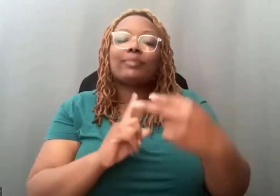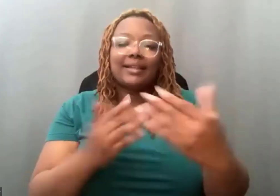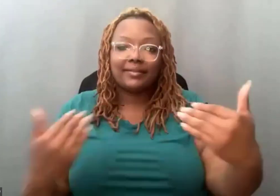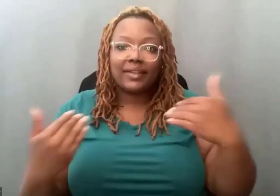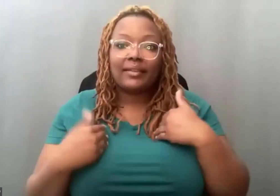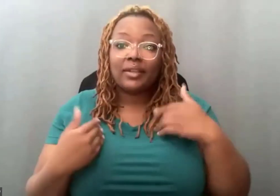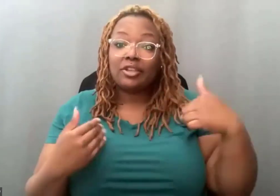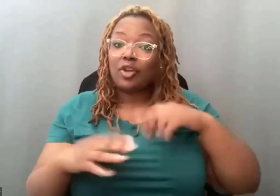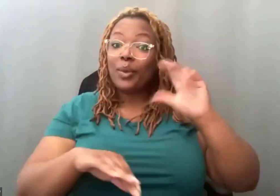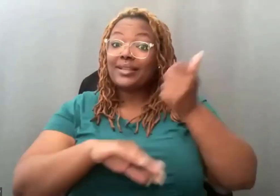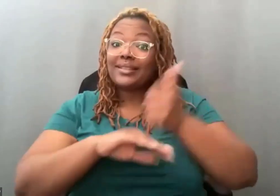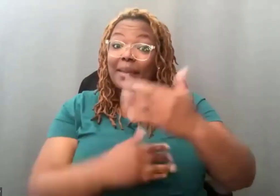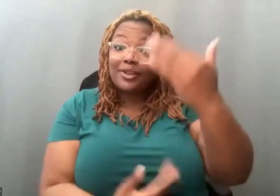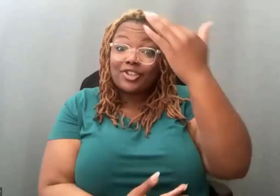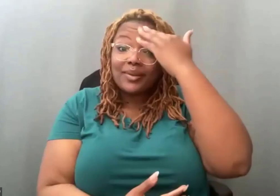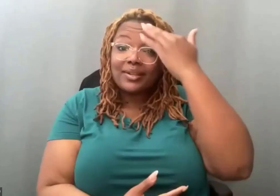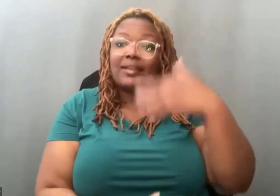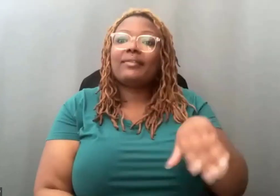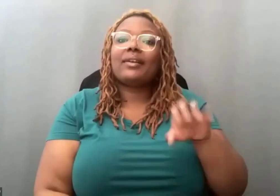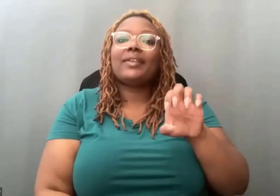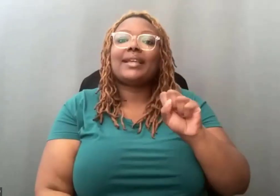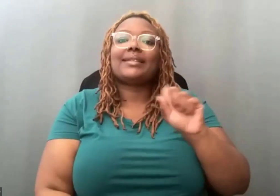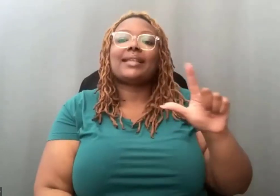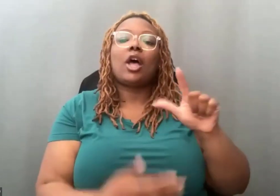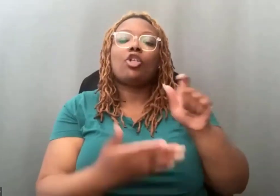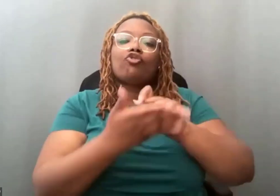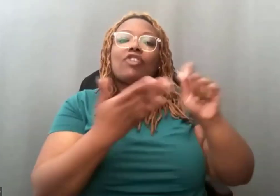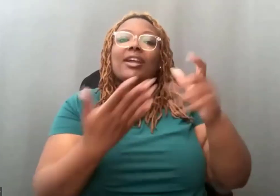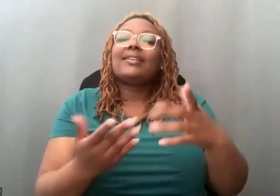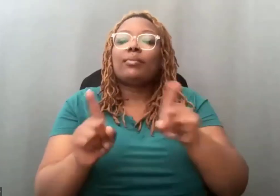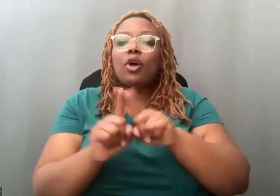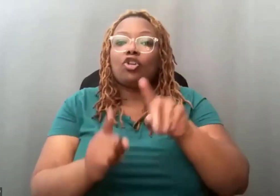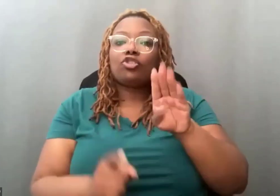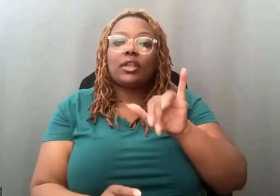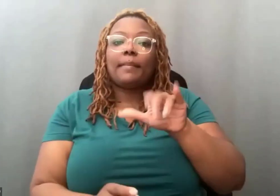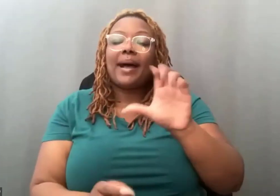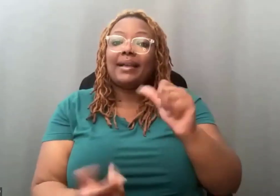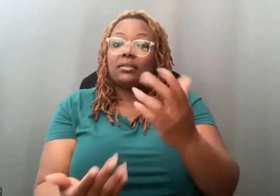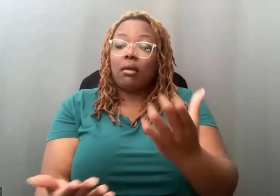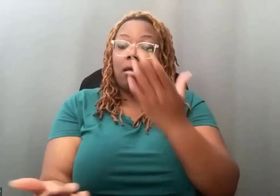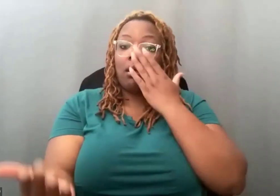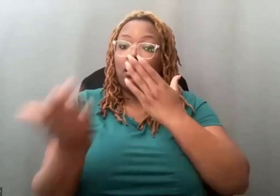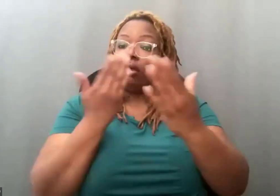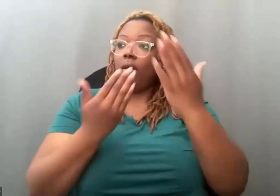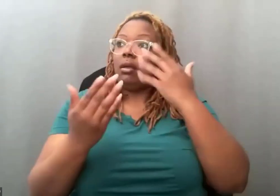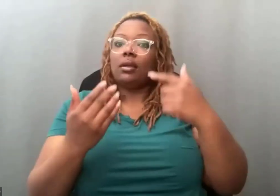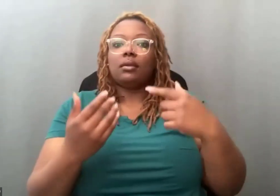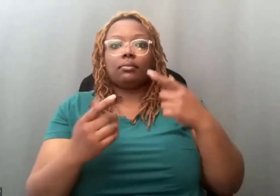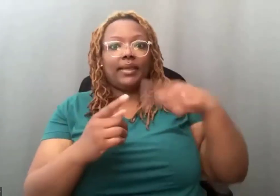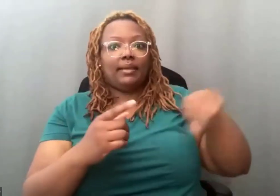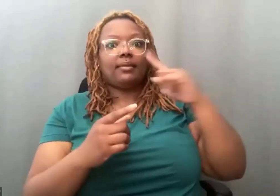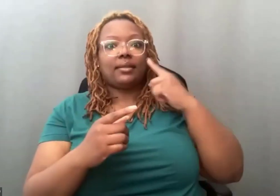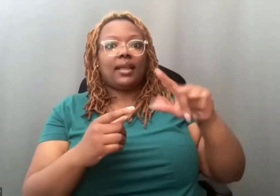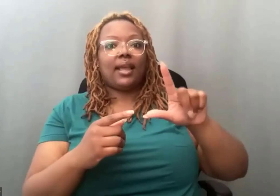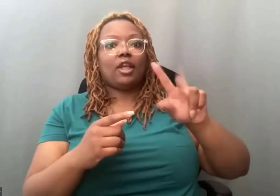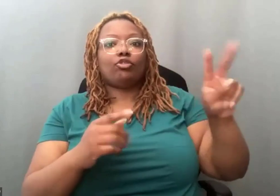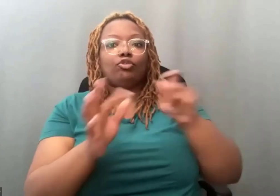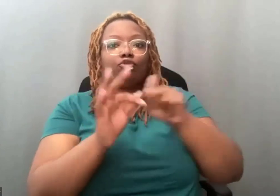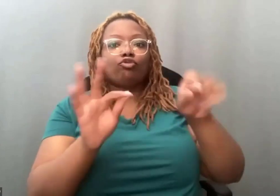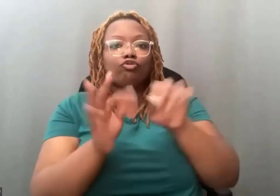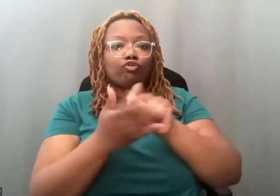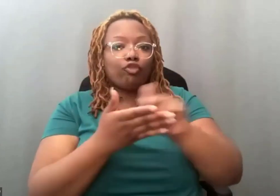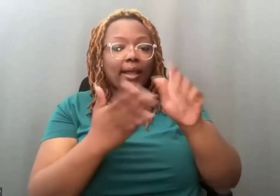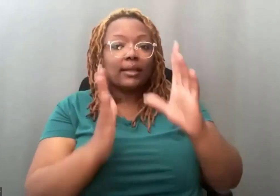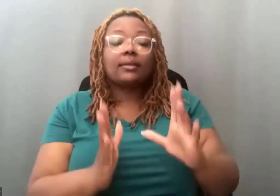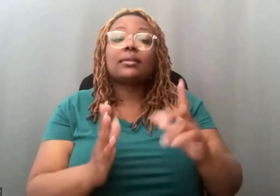we've established our knowledge of ESL writers and the biases they face by being L2 writers and having other marginalized identities.